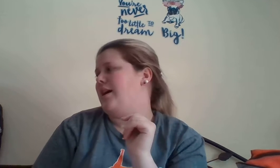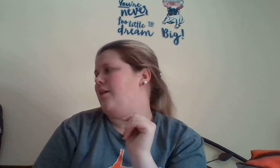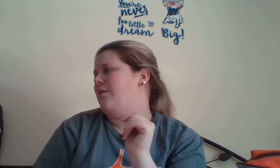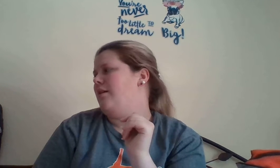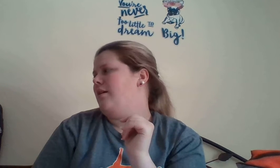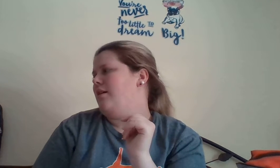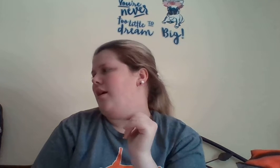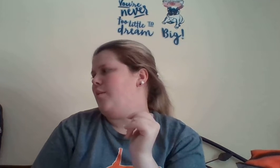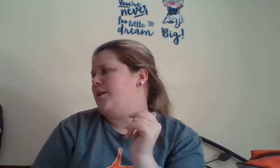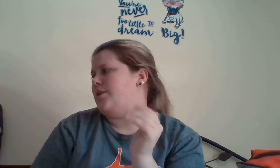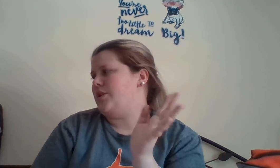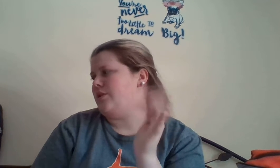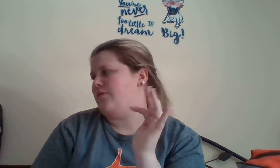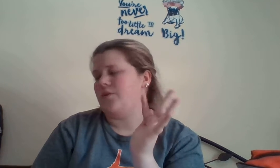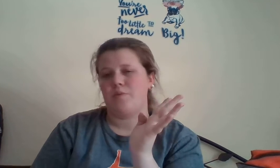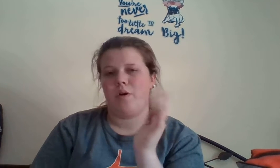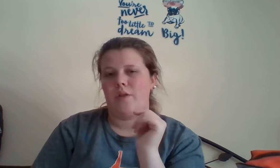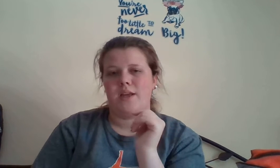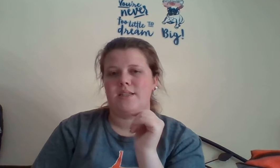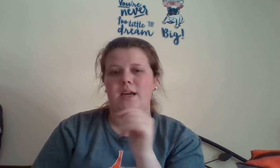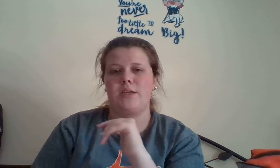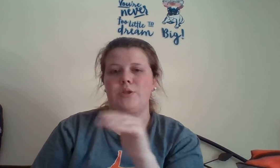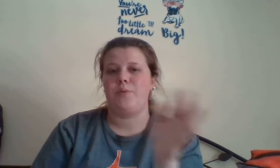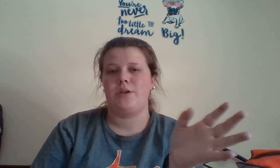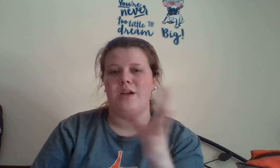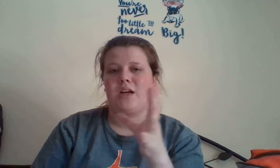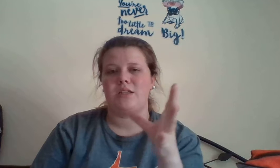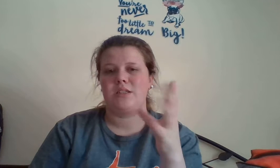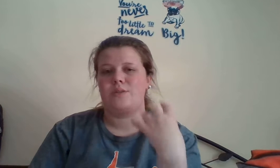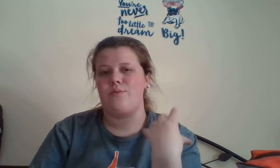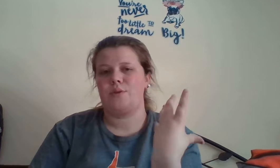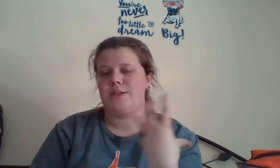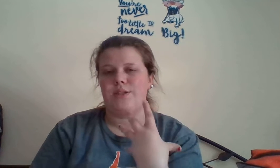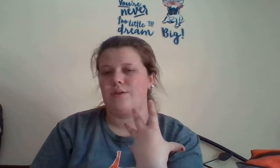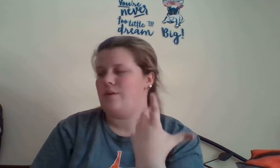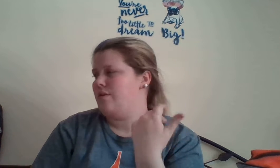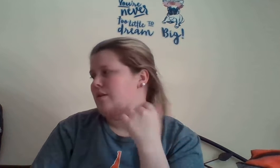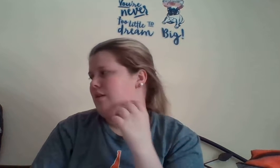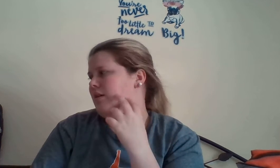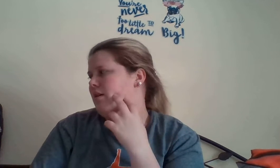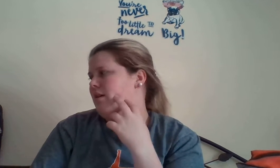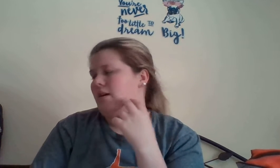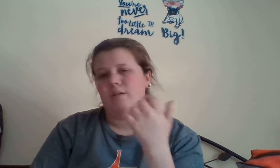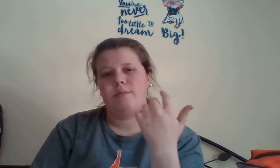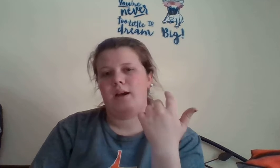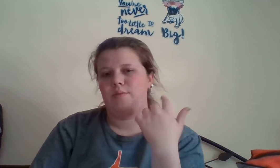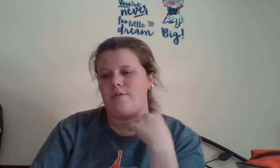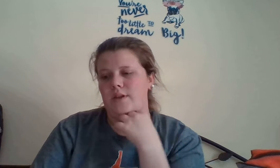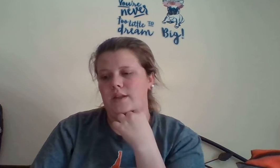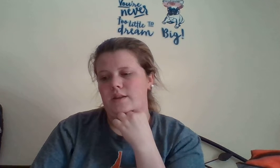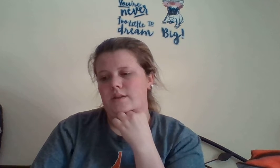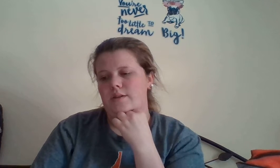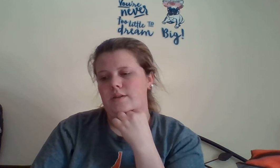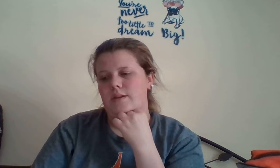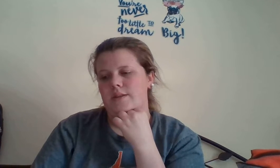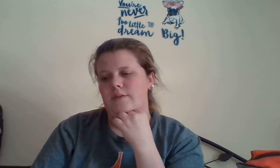now. It's just a few small things that I can do periodically until I move in and stuff